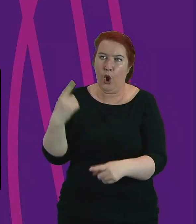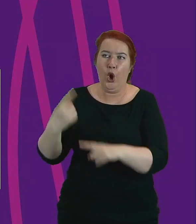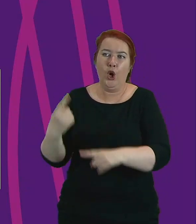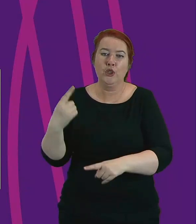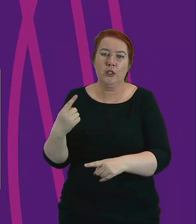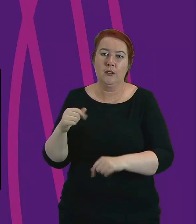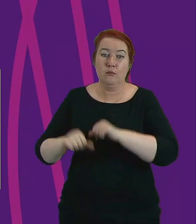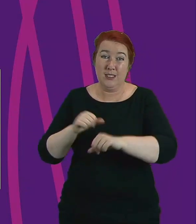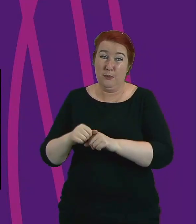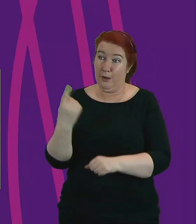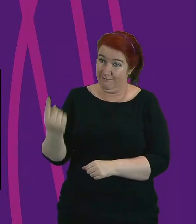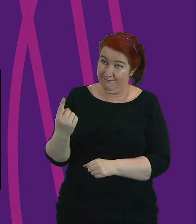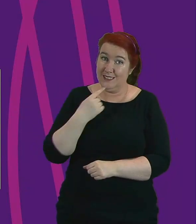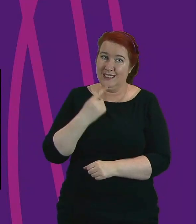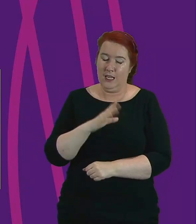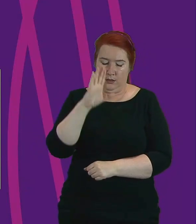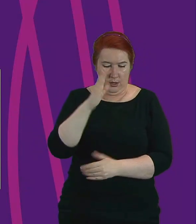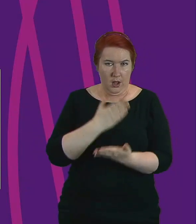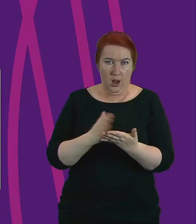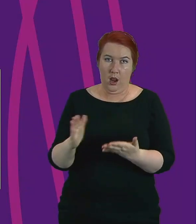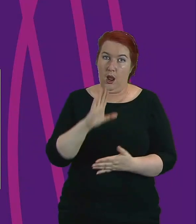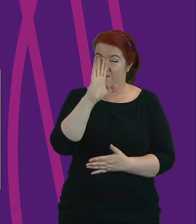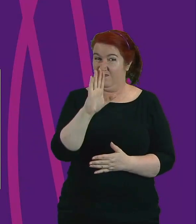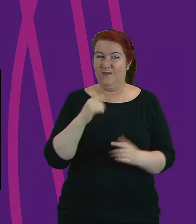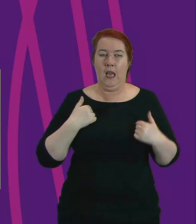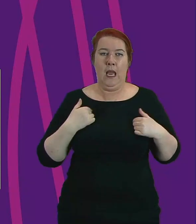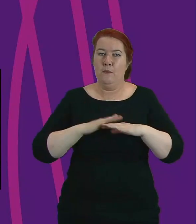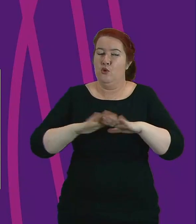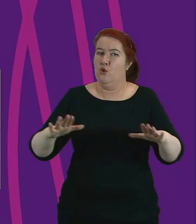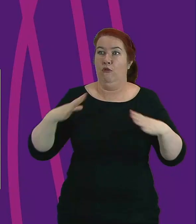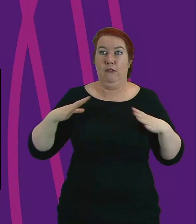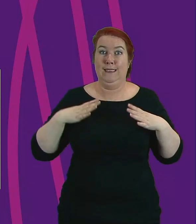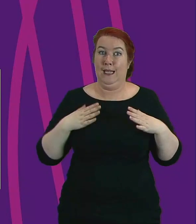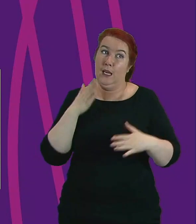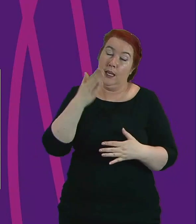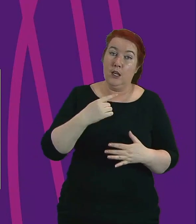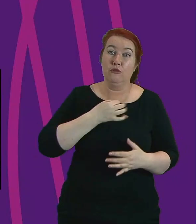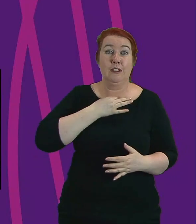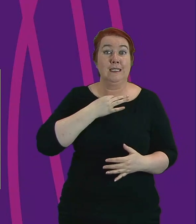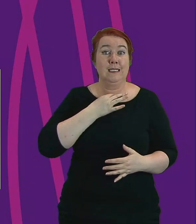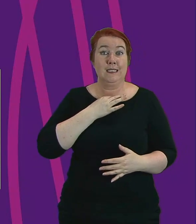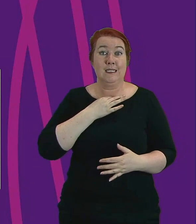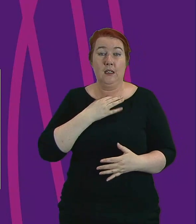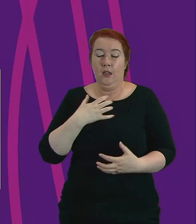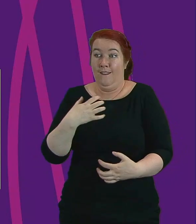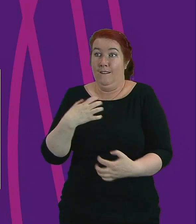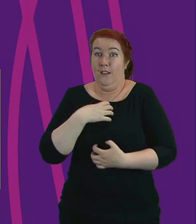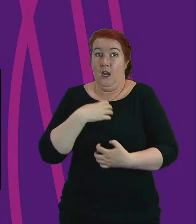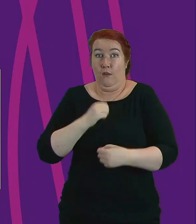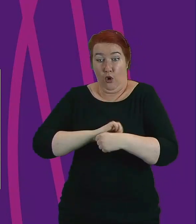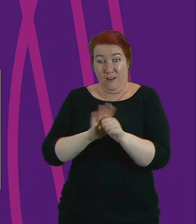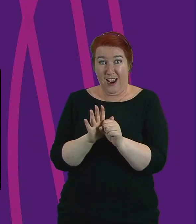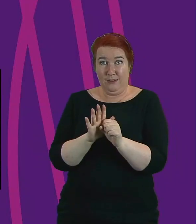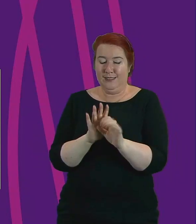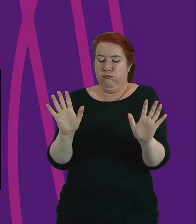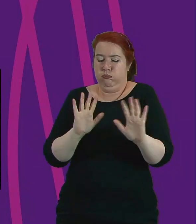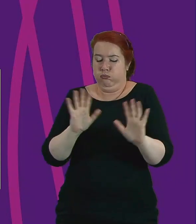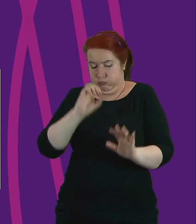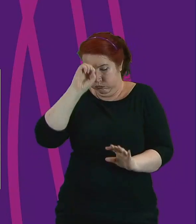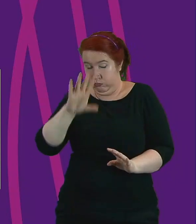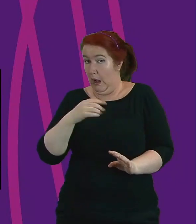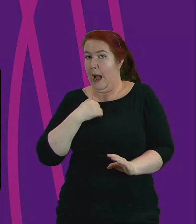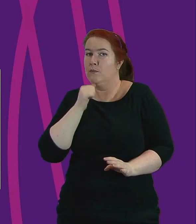she was quite clear, however, that she just was not ready to take that risk, that the fear of COVID was too great for her to entertain